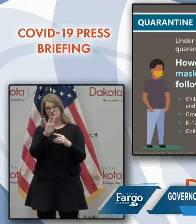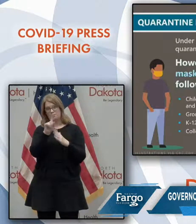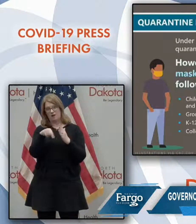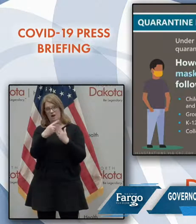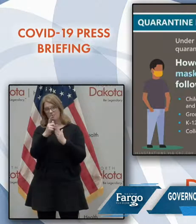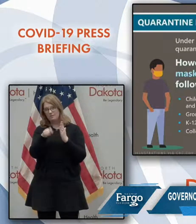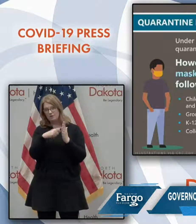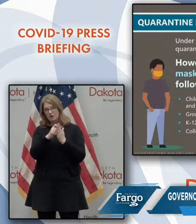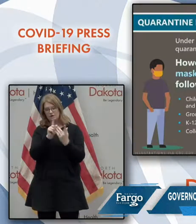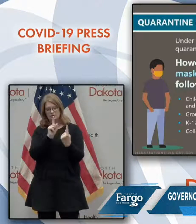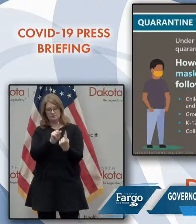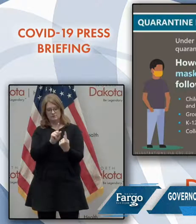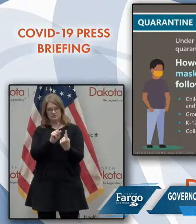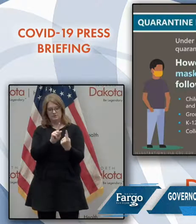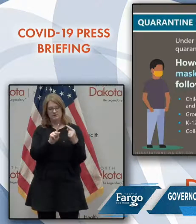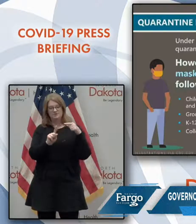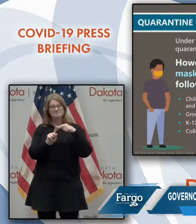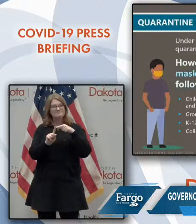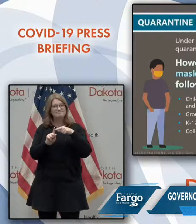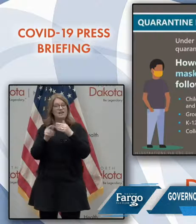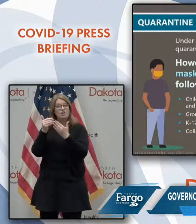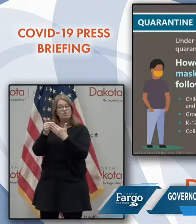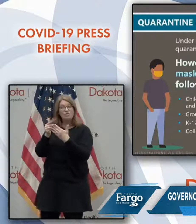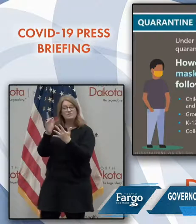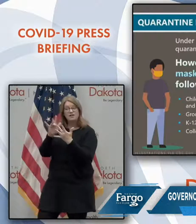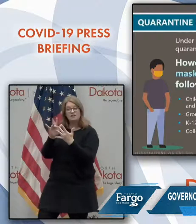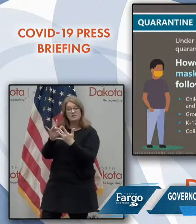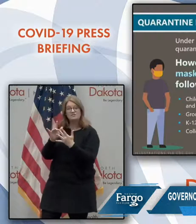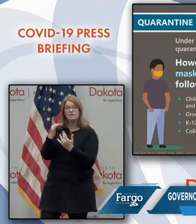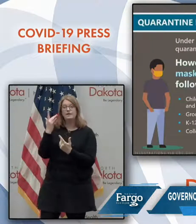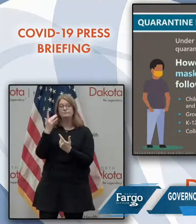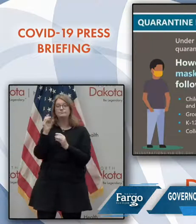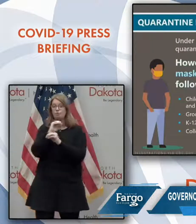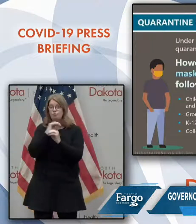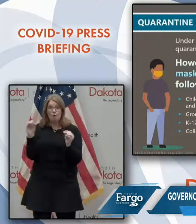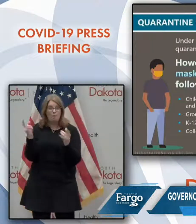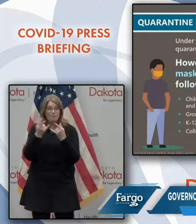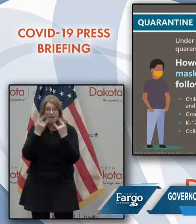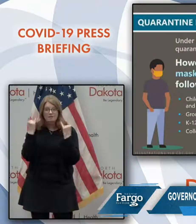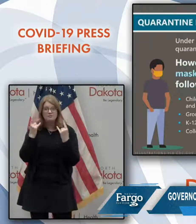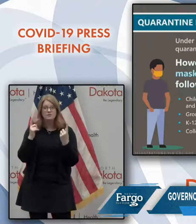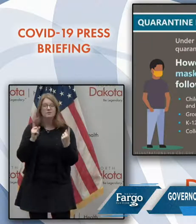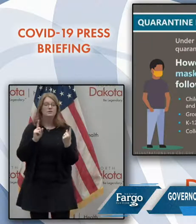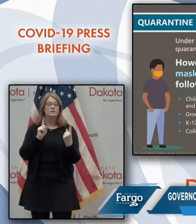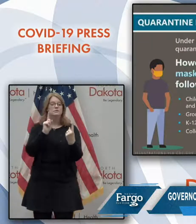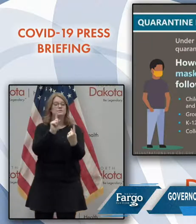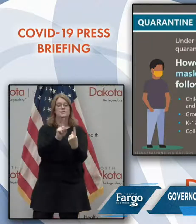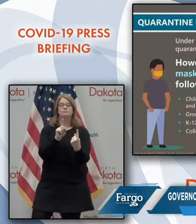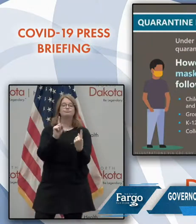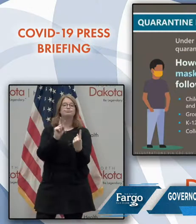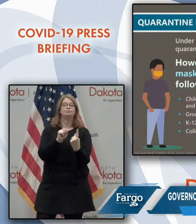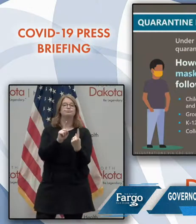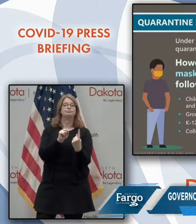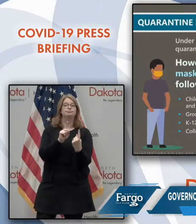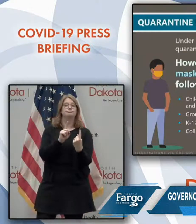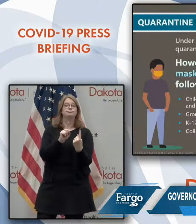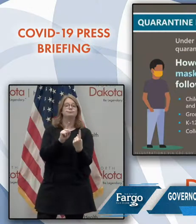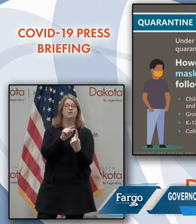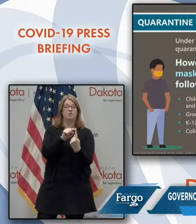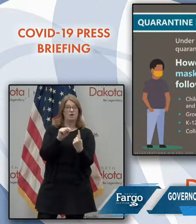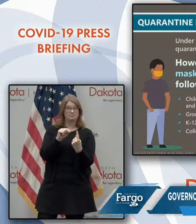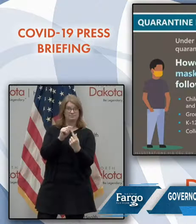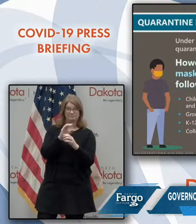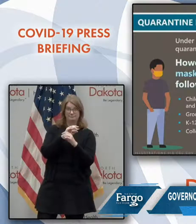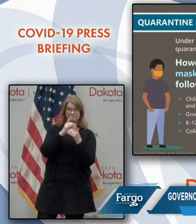People who are close contacts that weren't wearing masks, were both one party or the other, or both parties were not